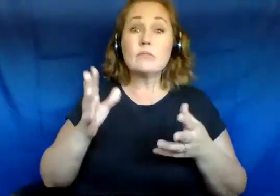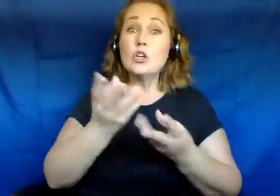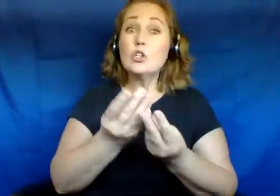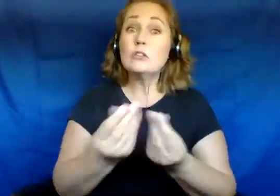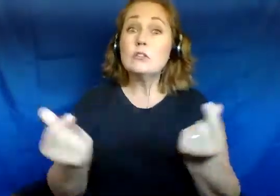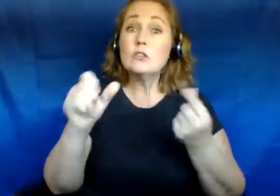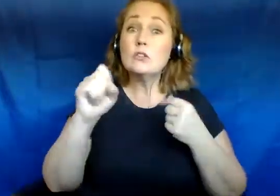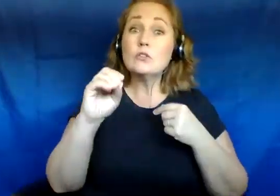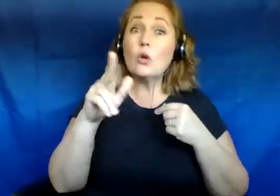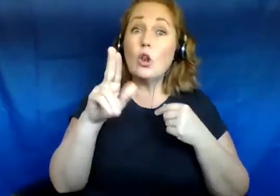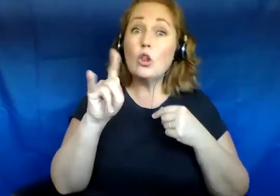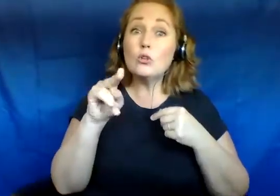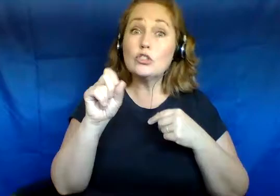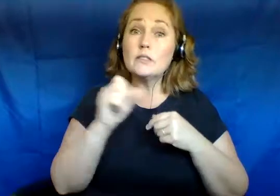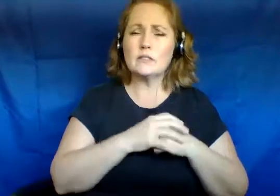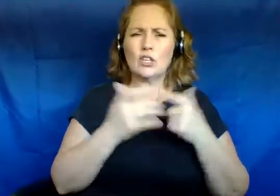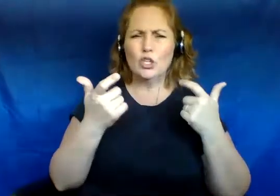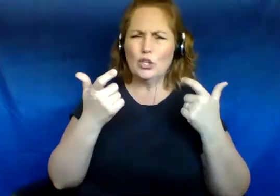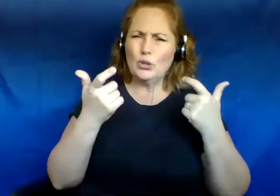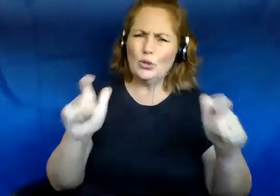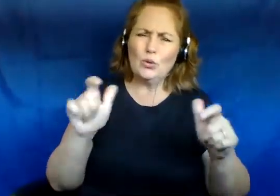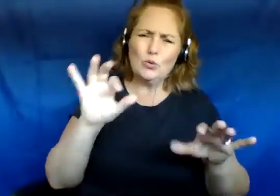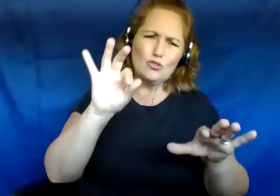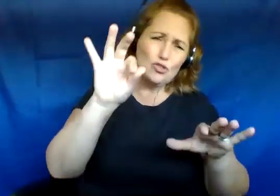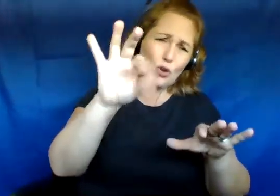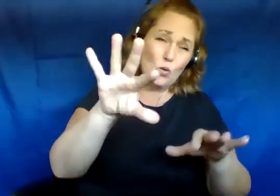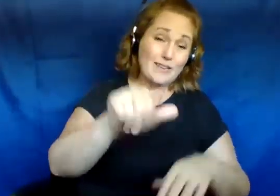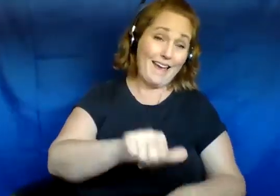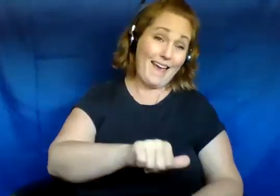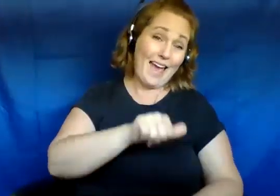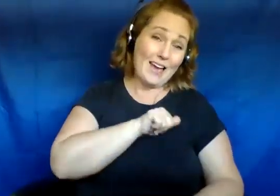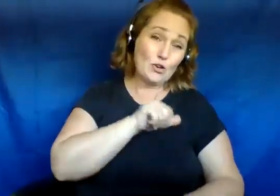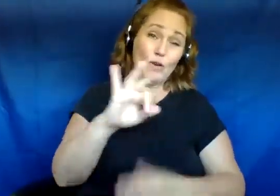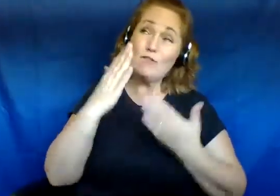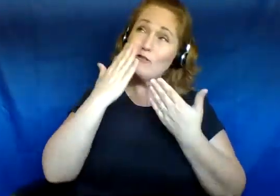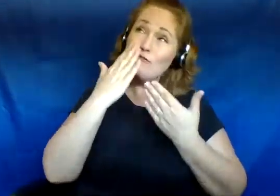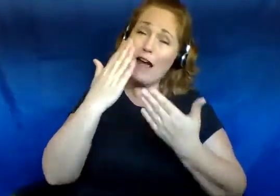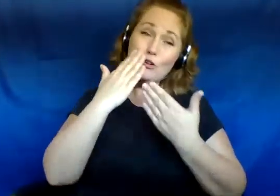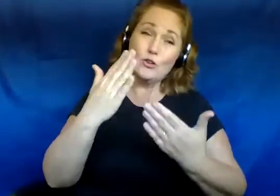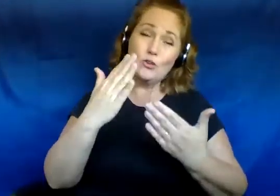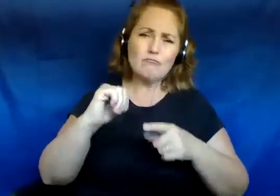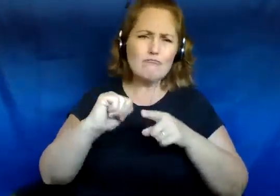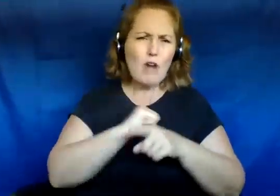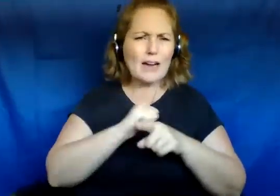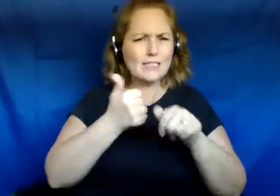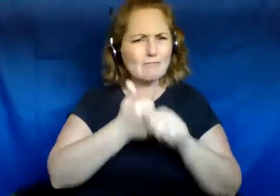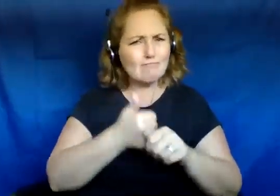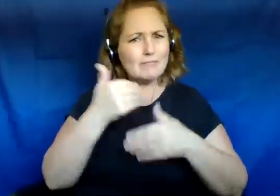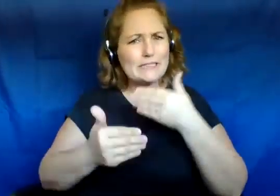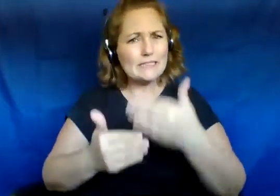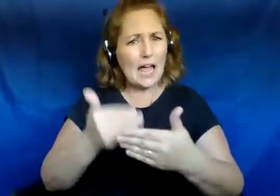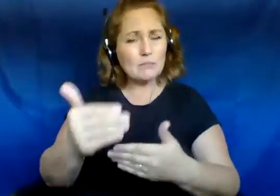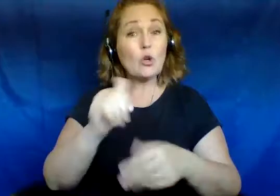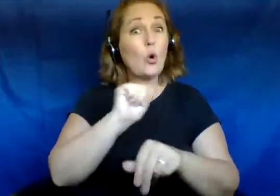Solutions. Huge doses of attitude of gratitude, practicing the steps and working with